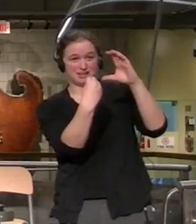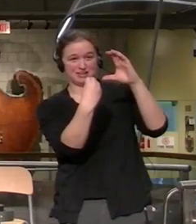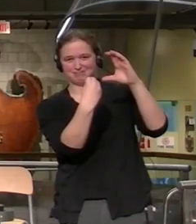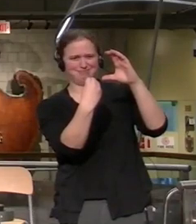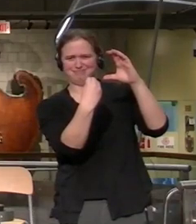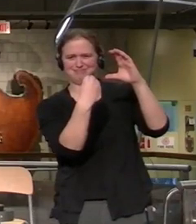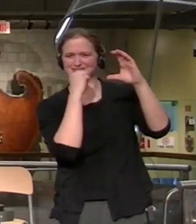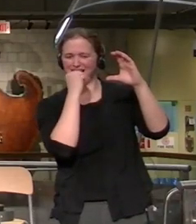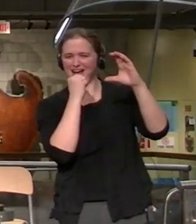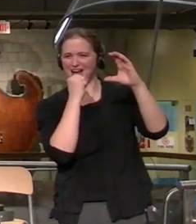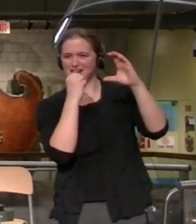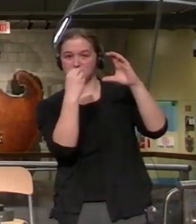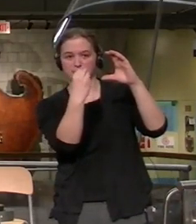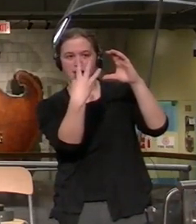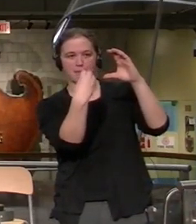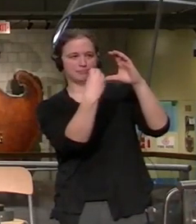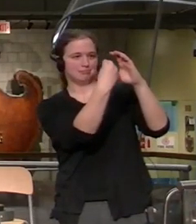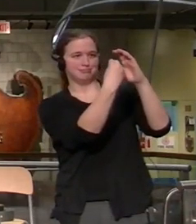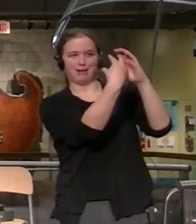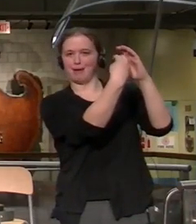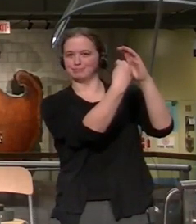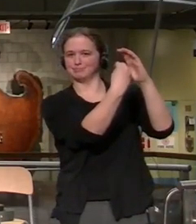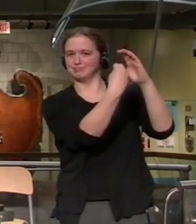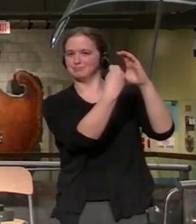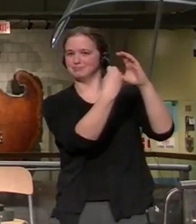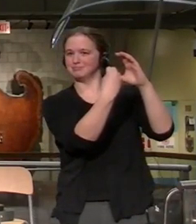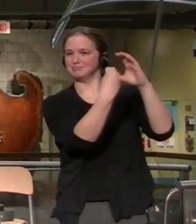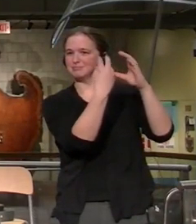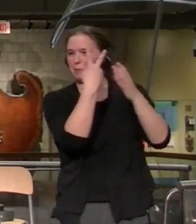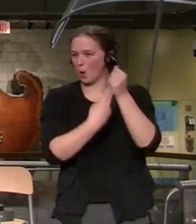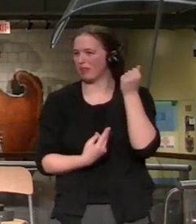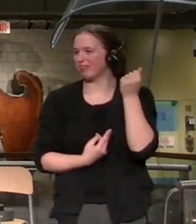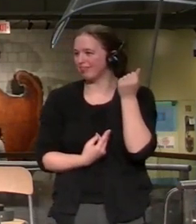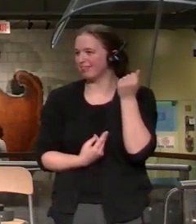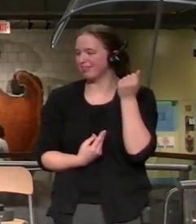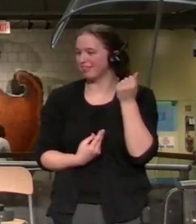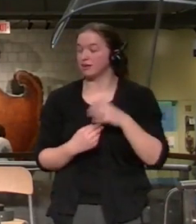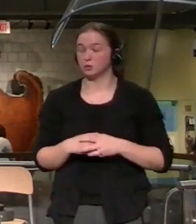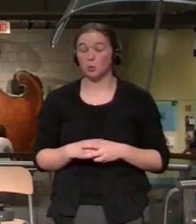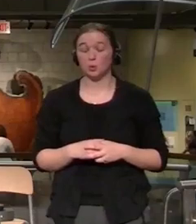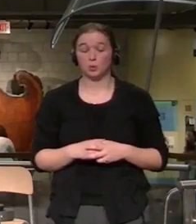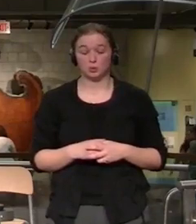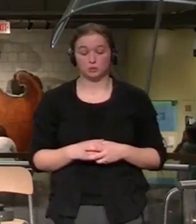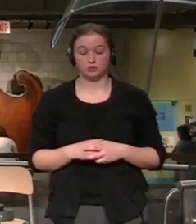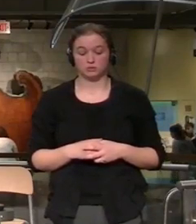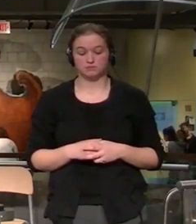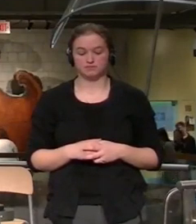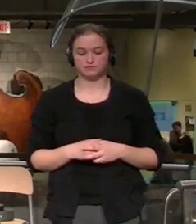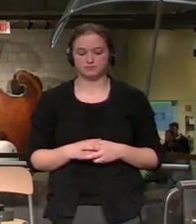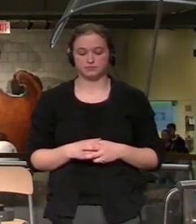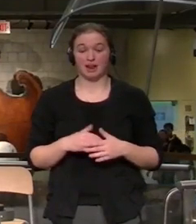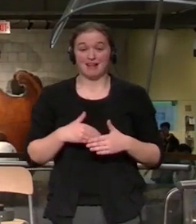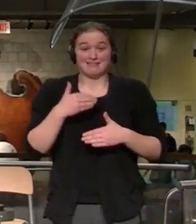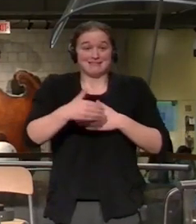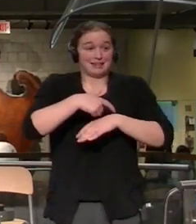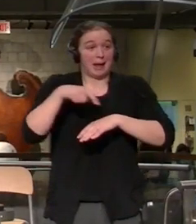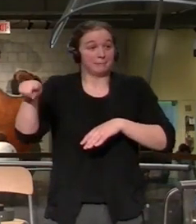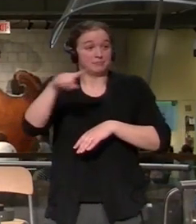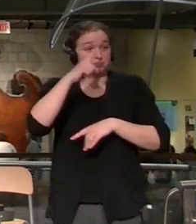your frontal lobe. So next time you have to make a good decision, it's not only about knowing right from wrong, it's being able to